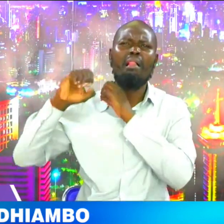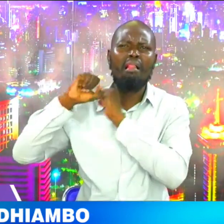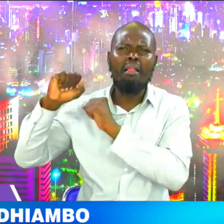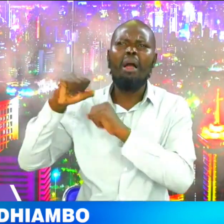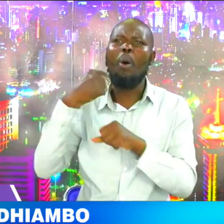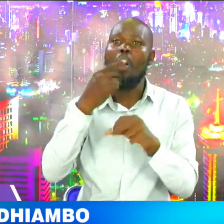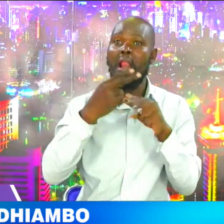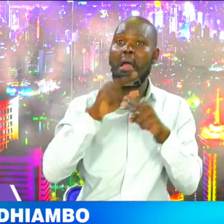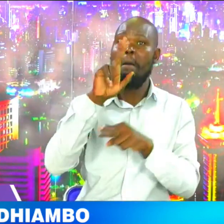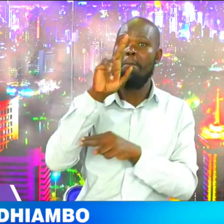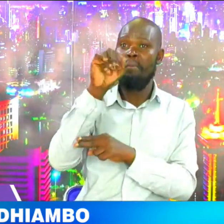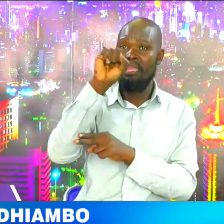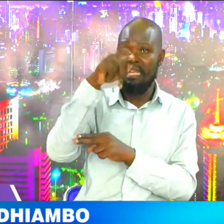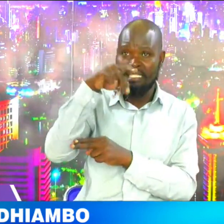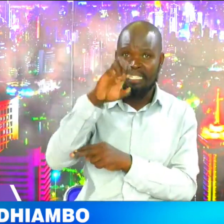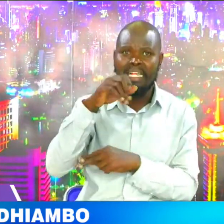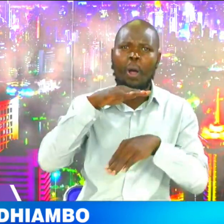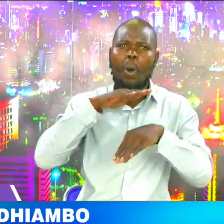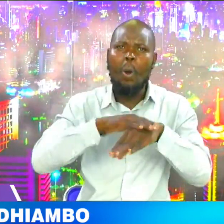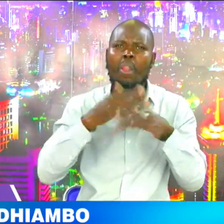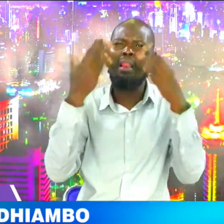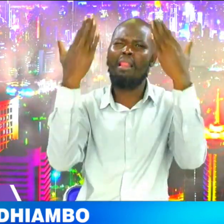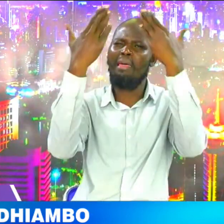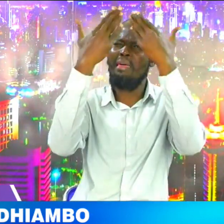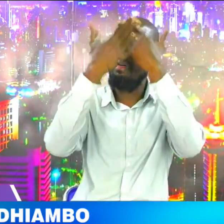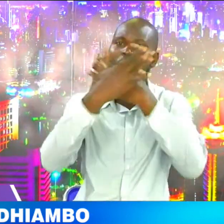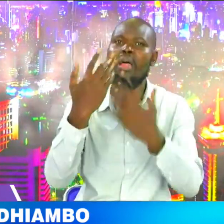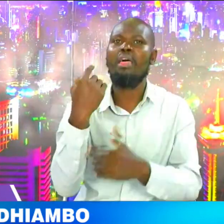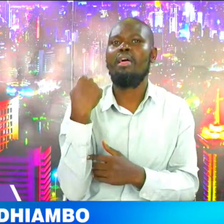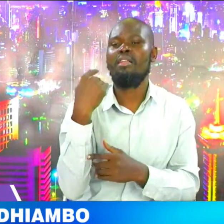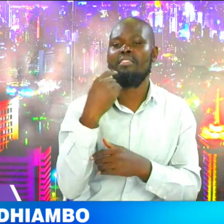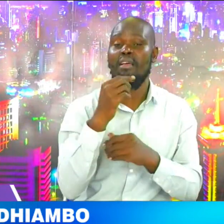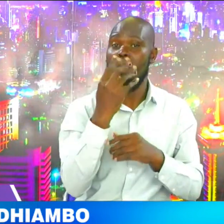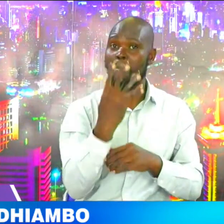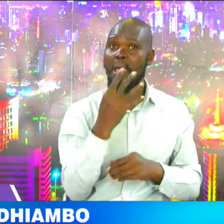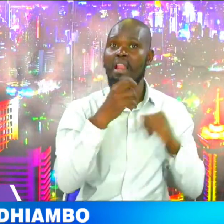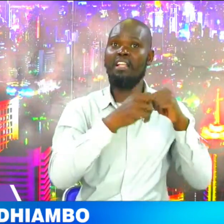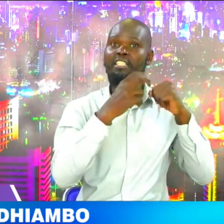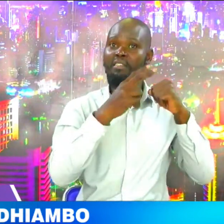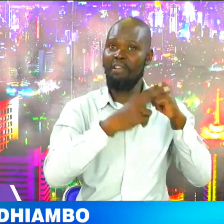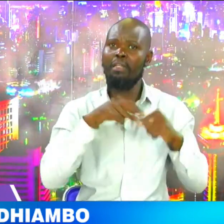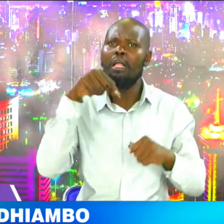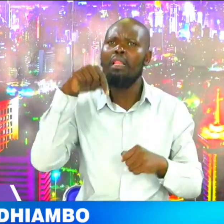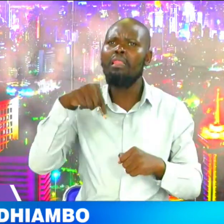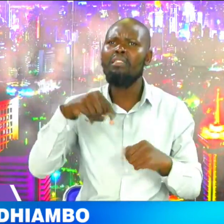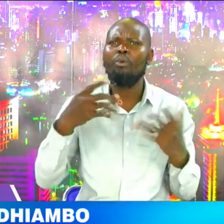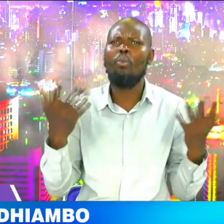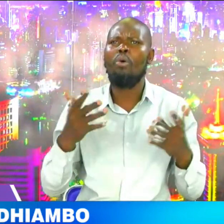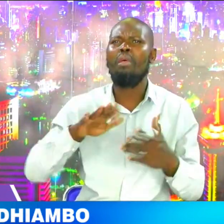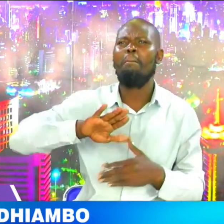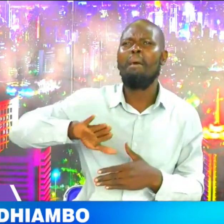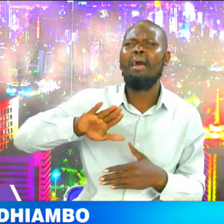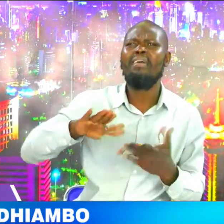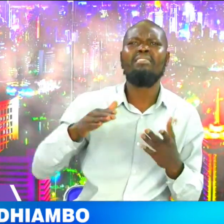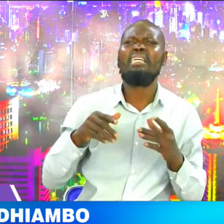Detectives from Directorate of Criminal Investigation have obtained a CCTV footage of how a